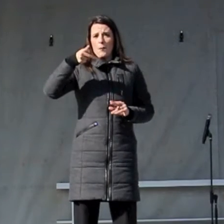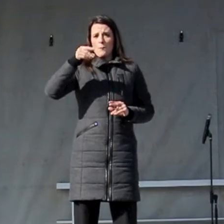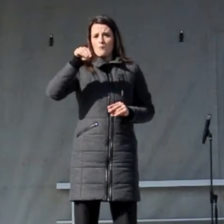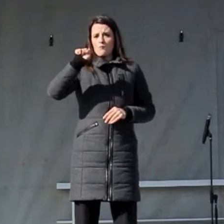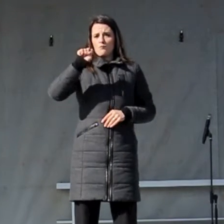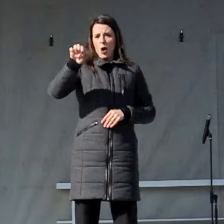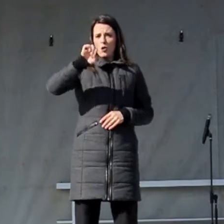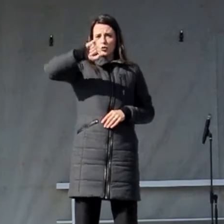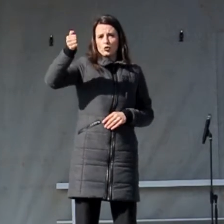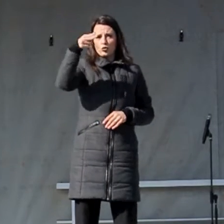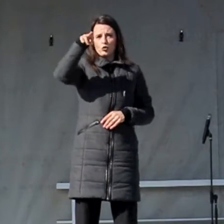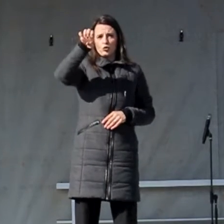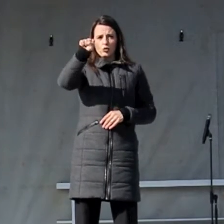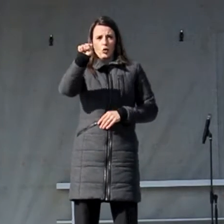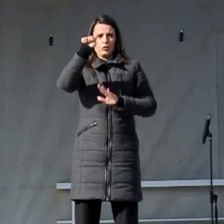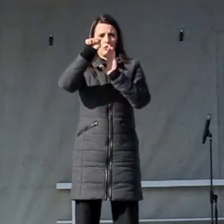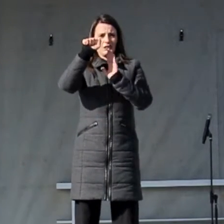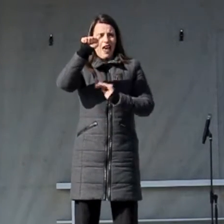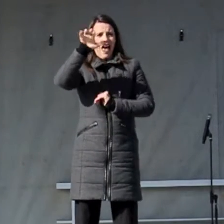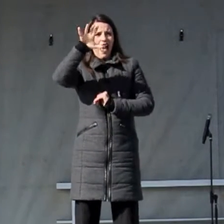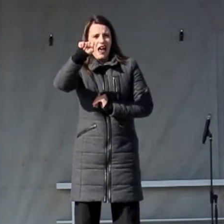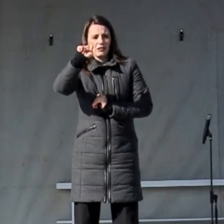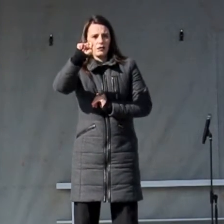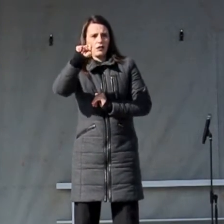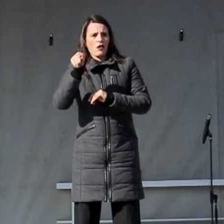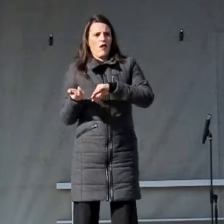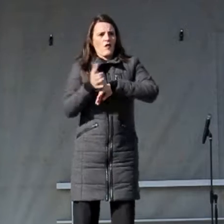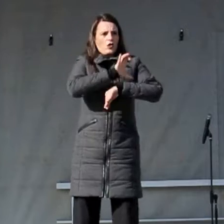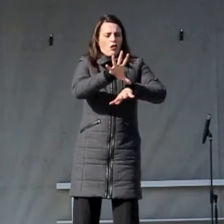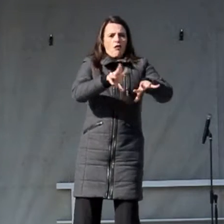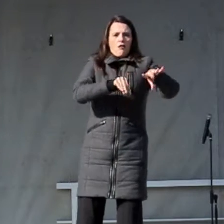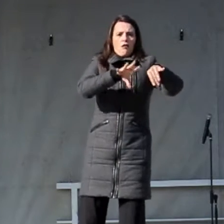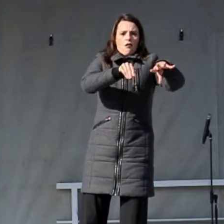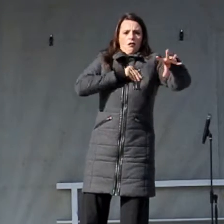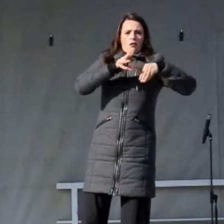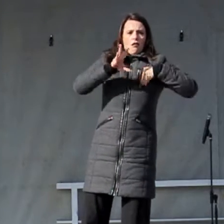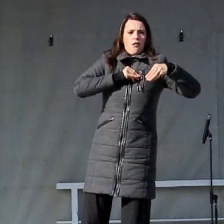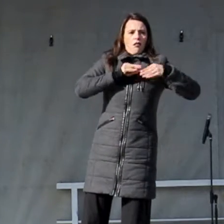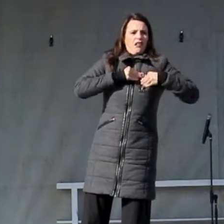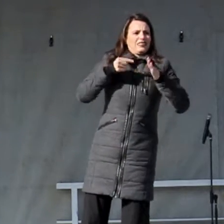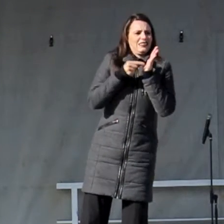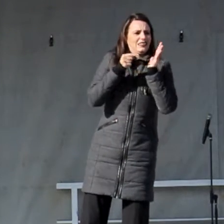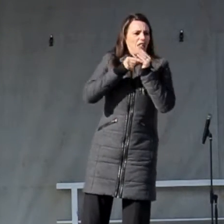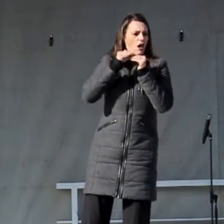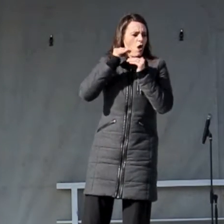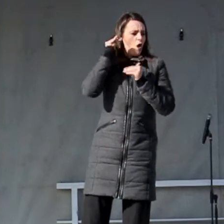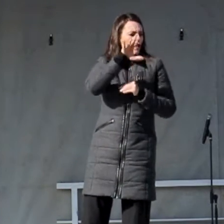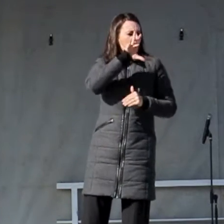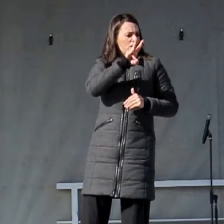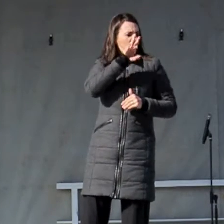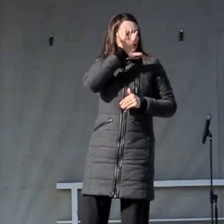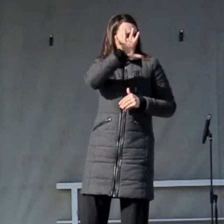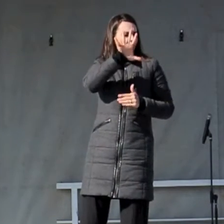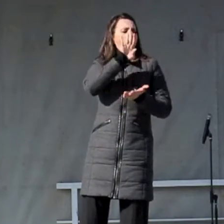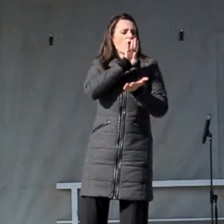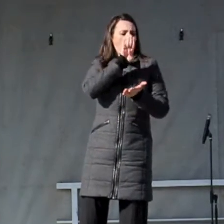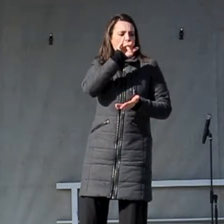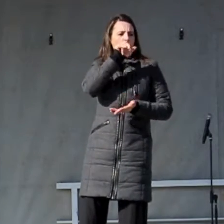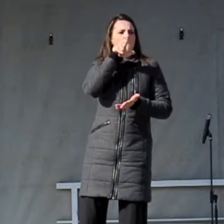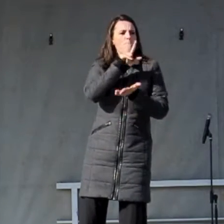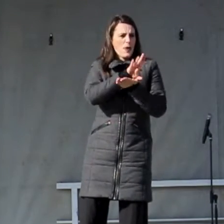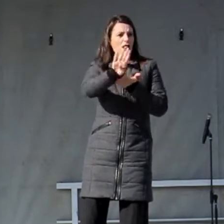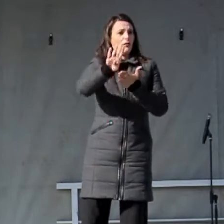Act, which has forced us to accumulate a debt of over $75 billion.